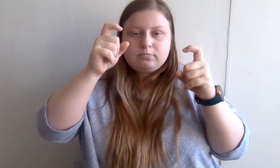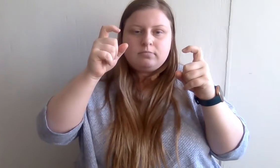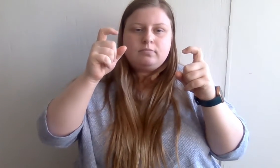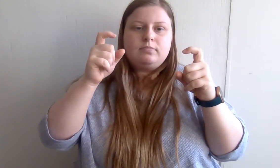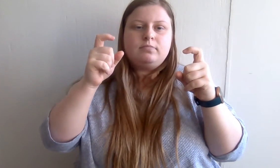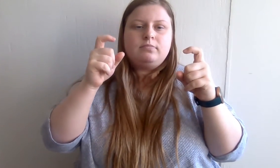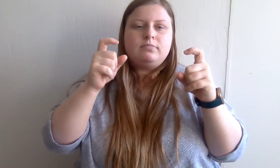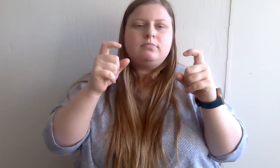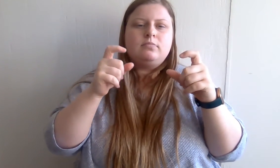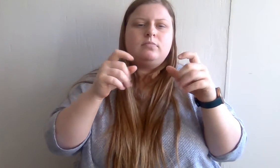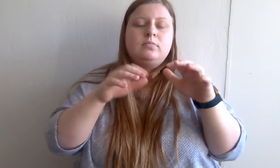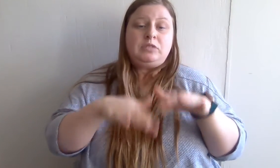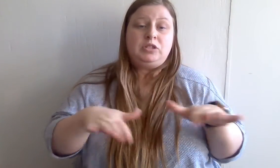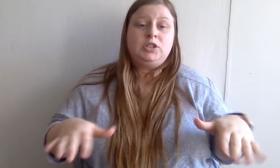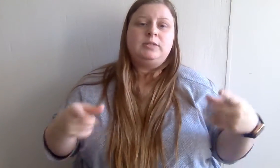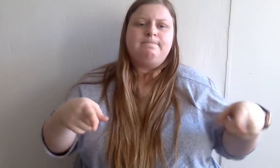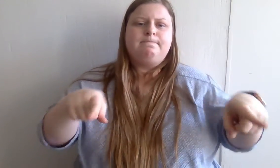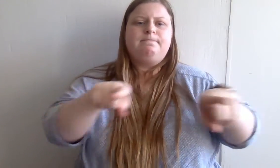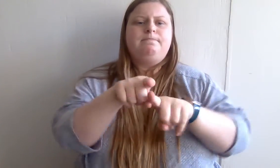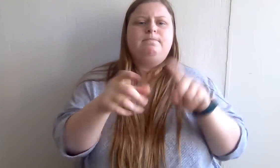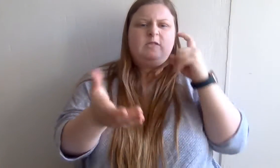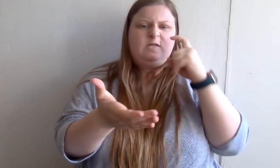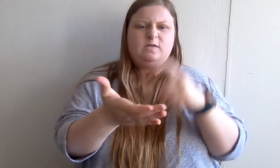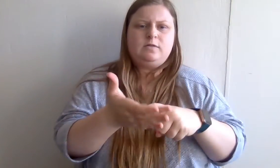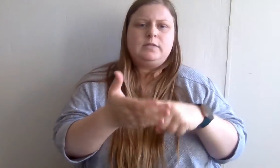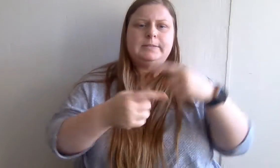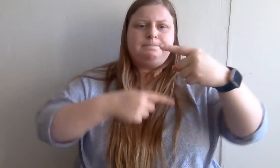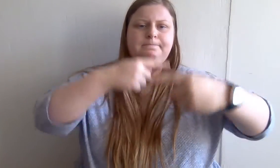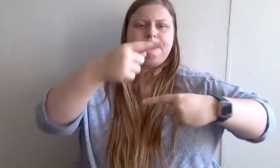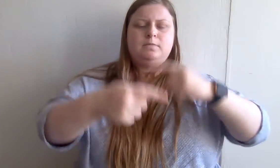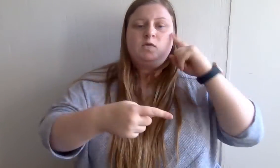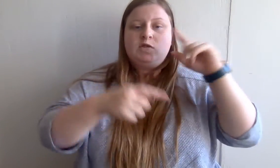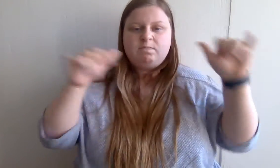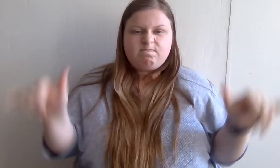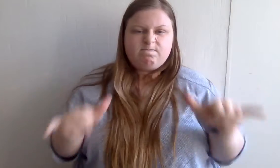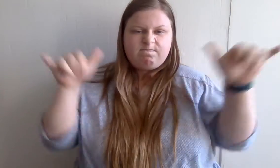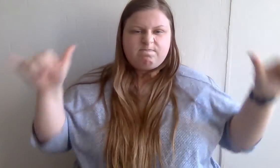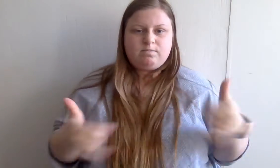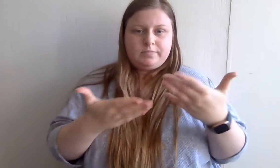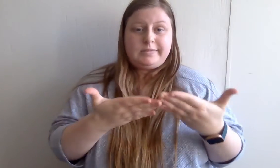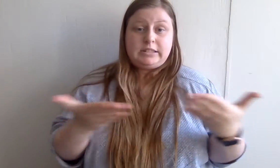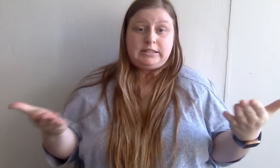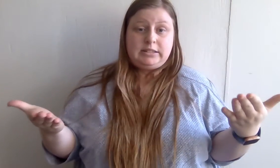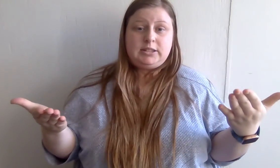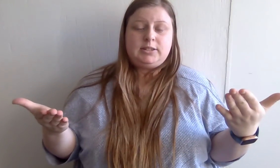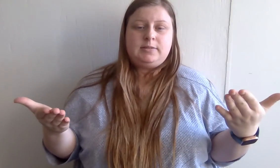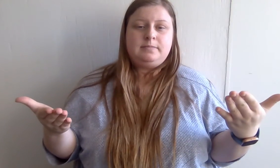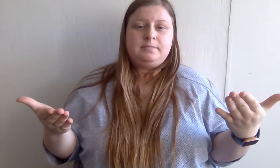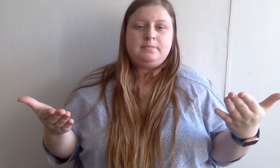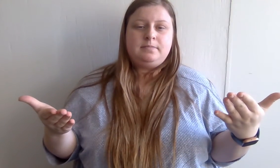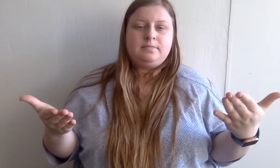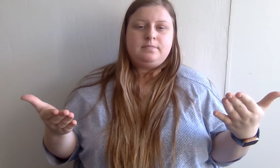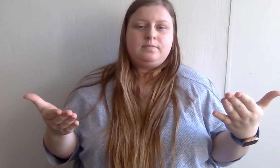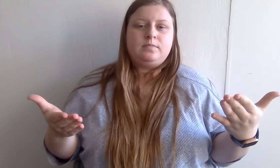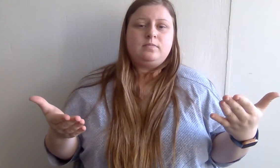they will recognize change in facial expressions. They will recognize common signs for